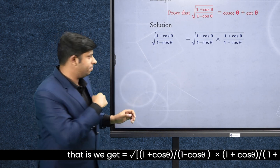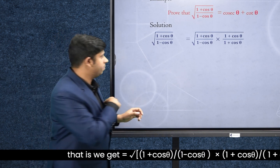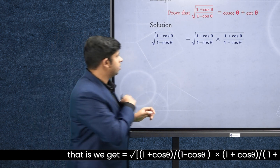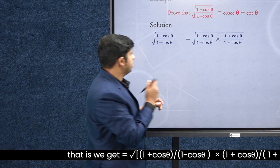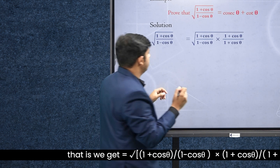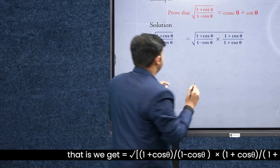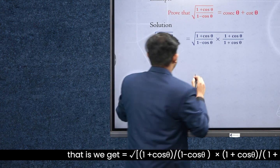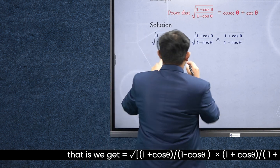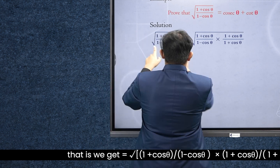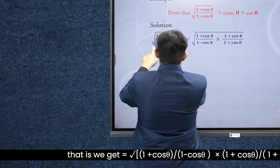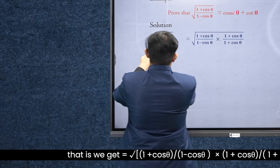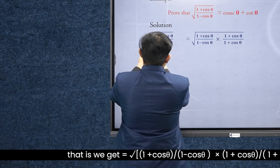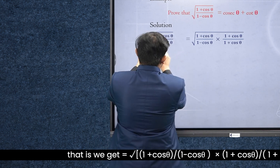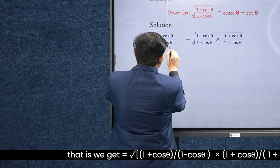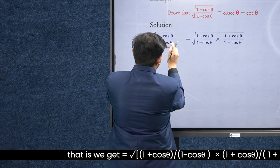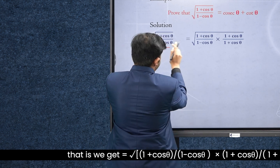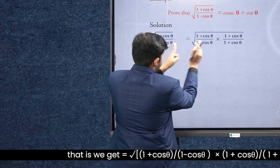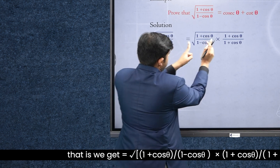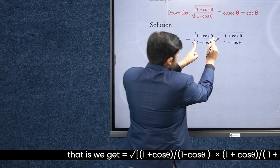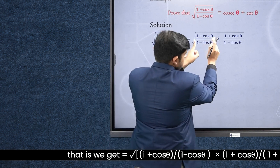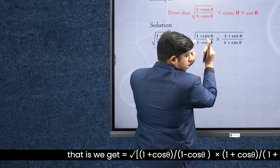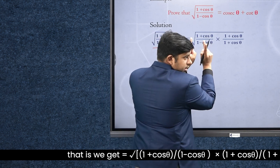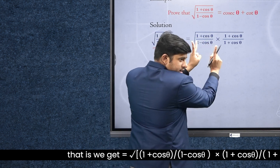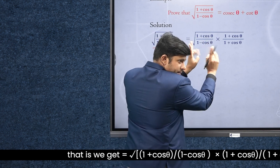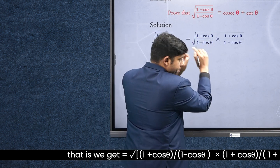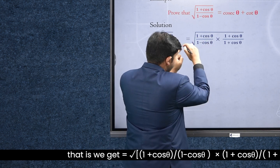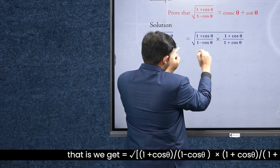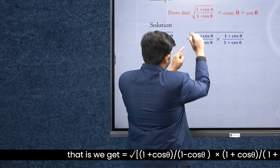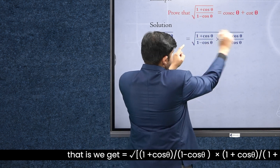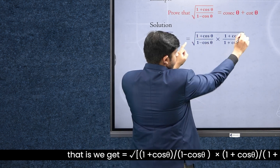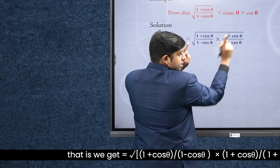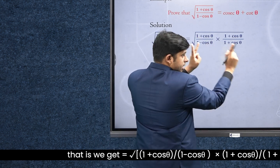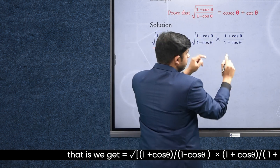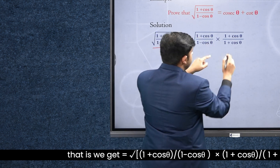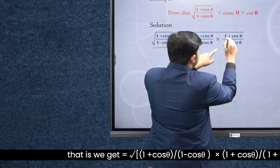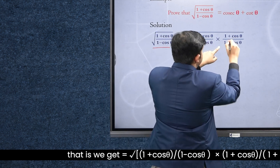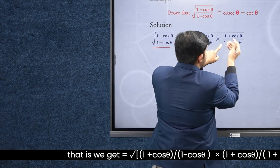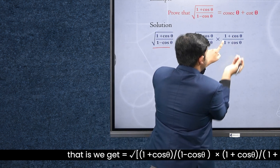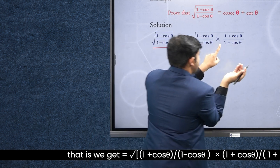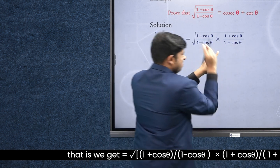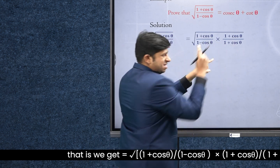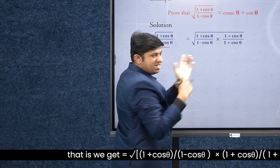That is, we get under root 1 plus cos theta by 1 minus cos theta into 1 plus cos theta by 1 plus cos